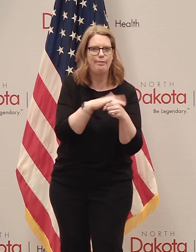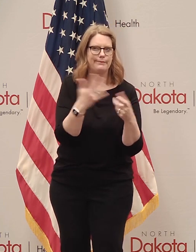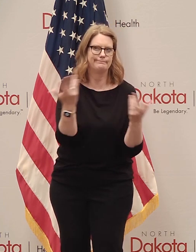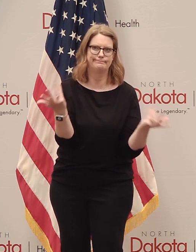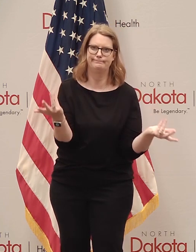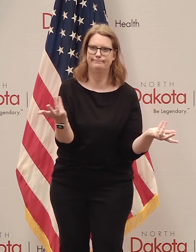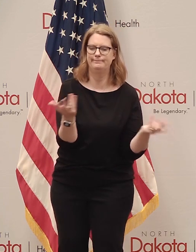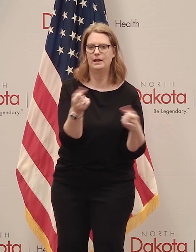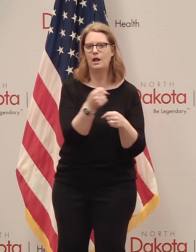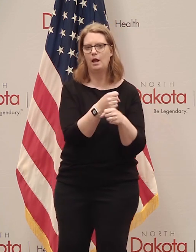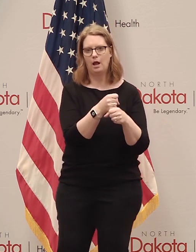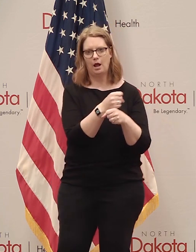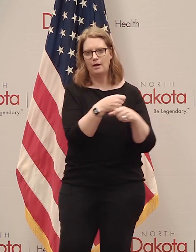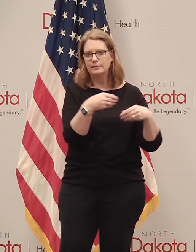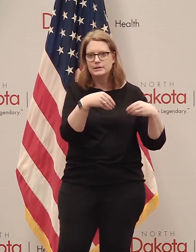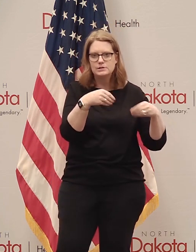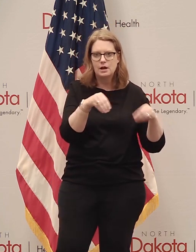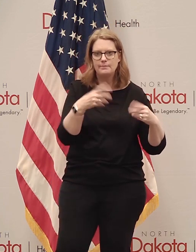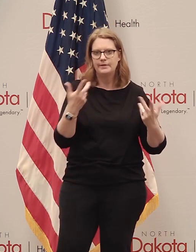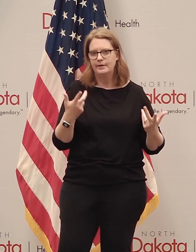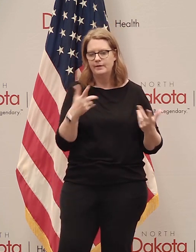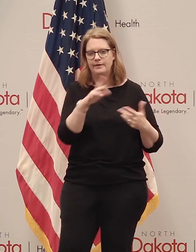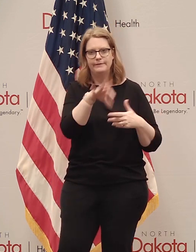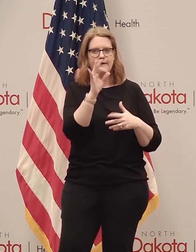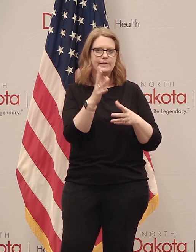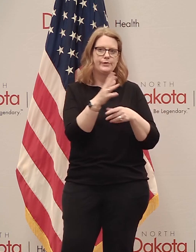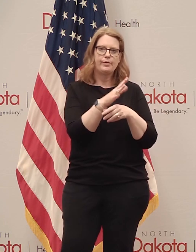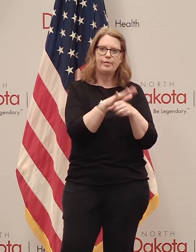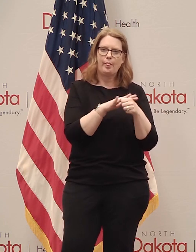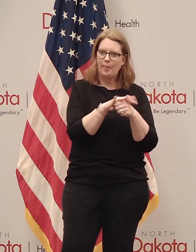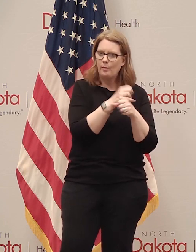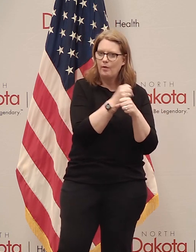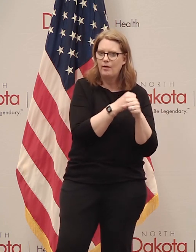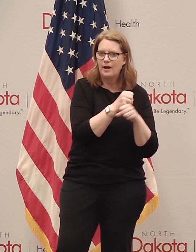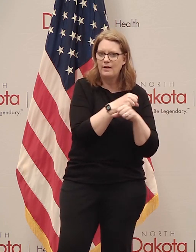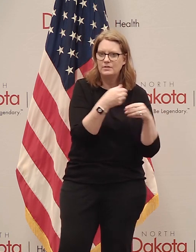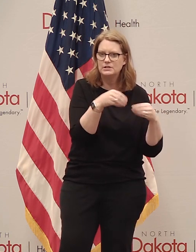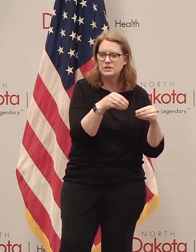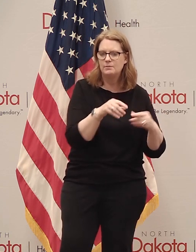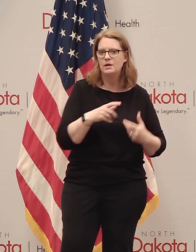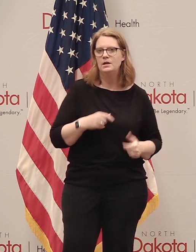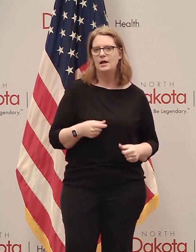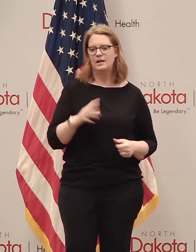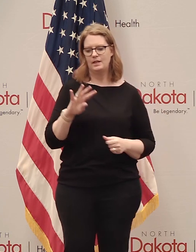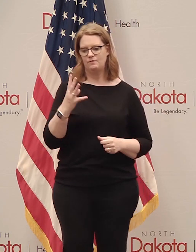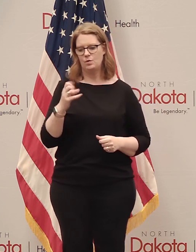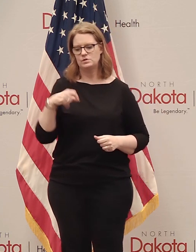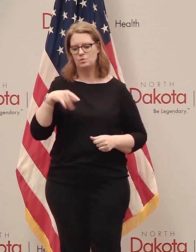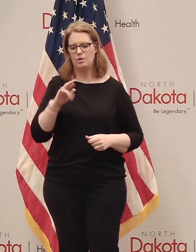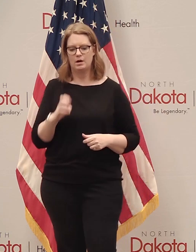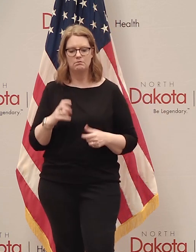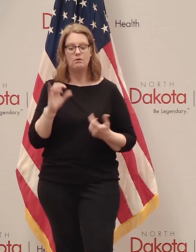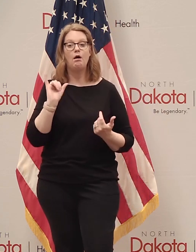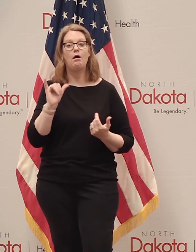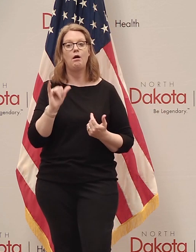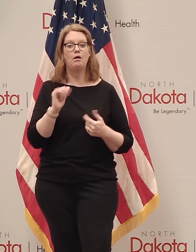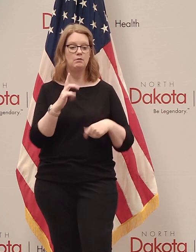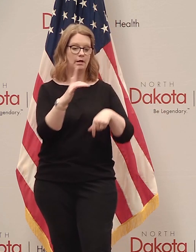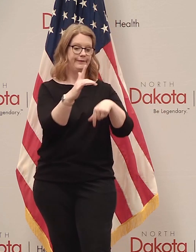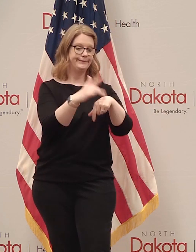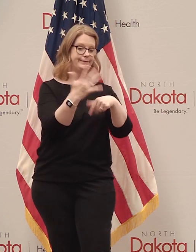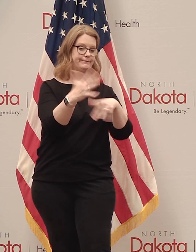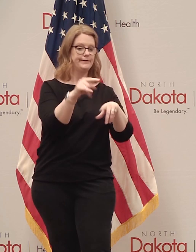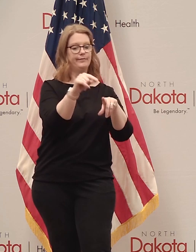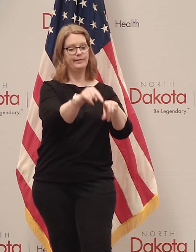again, coffee shop. Pick your local coffee shop, you go there, and then Foursquare will say, okay, they were at this